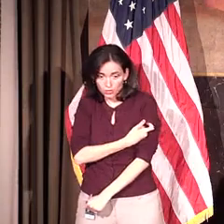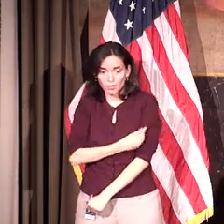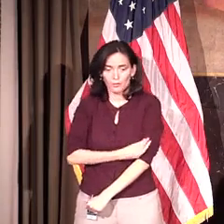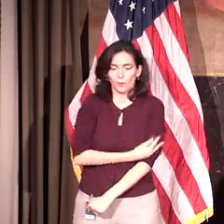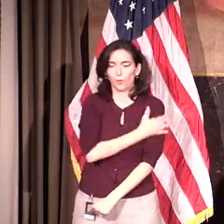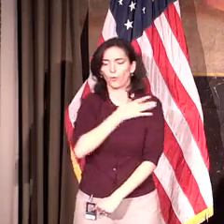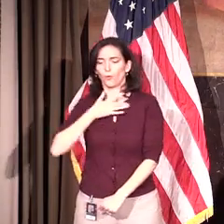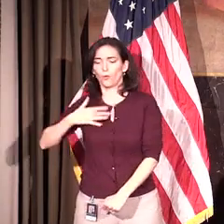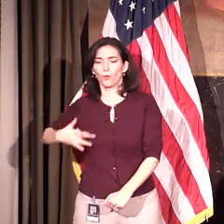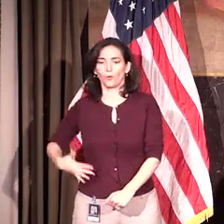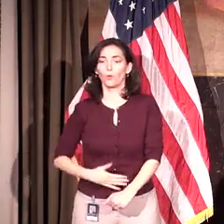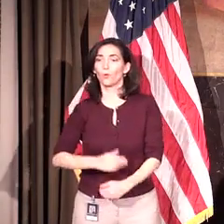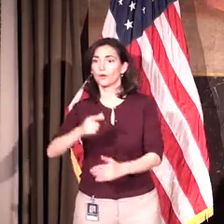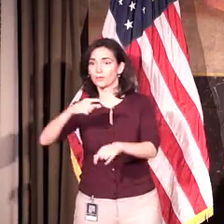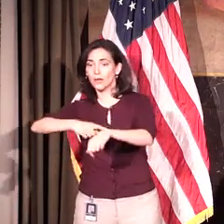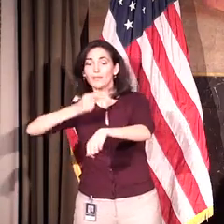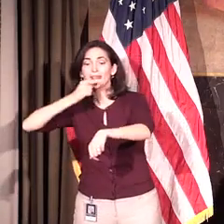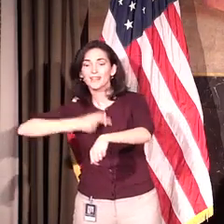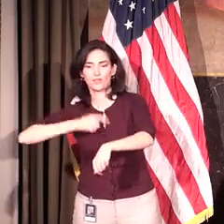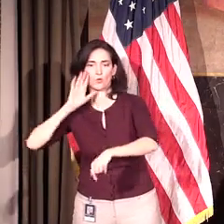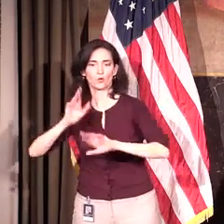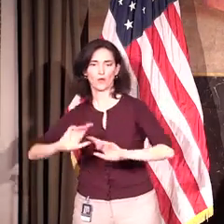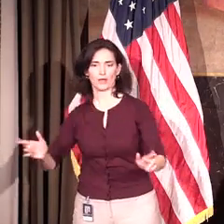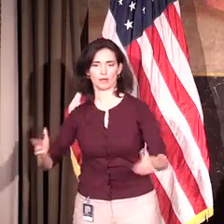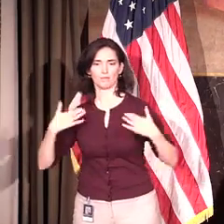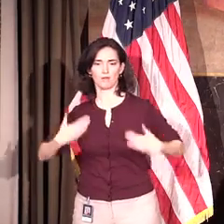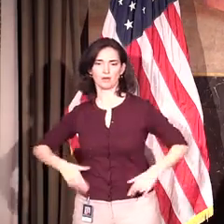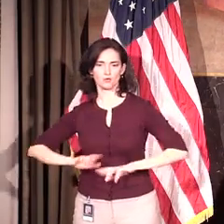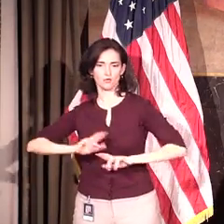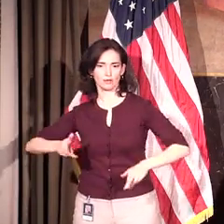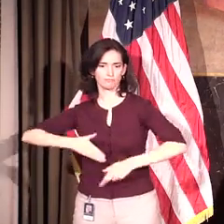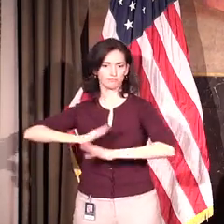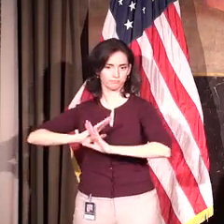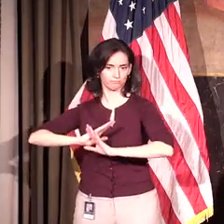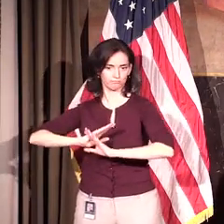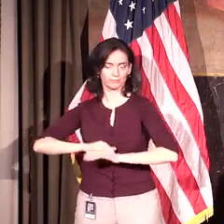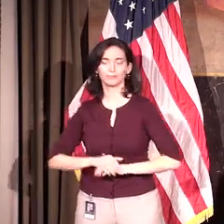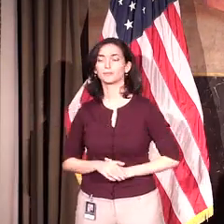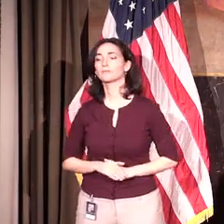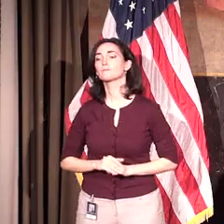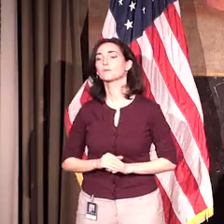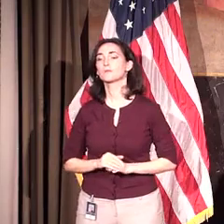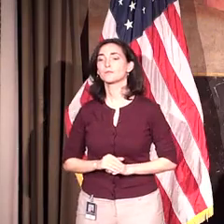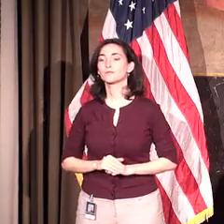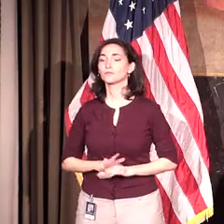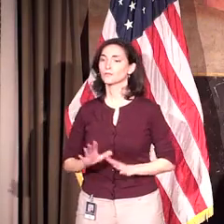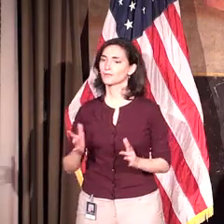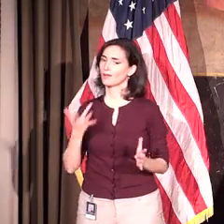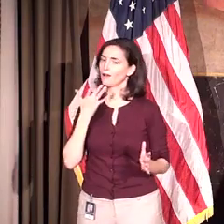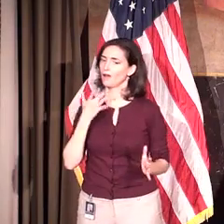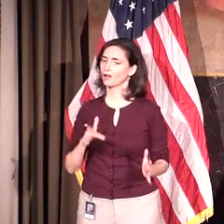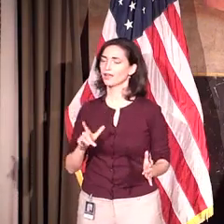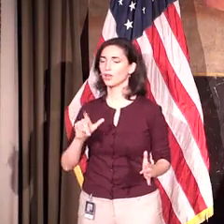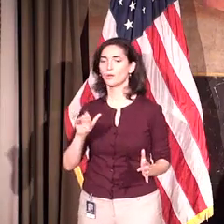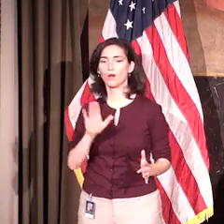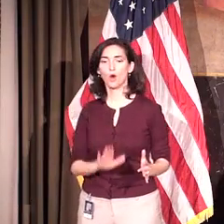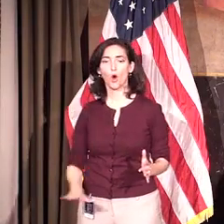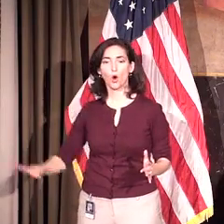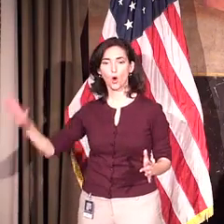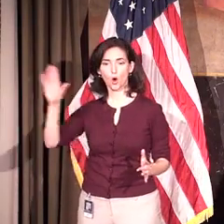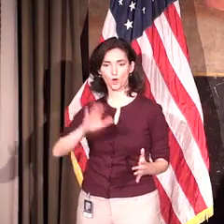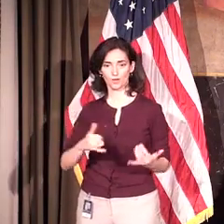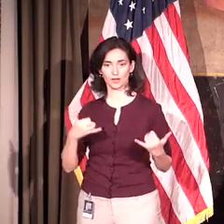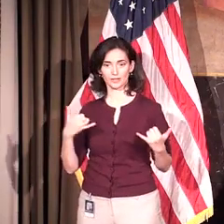Thanksgiving comes this year. We are very thankfully around the state of Louisiana right